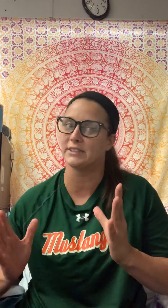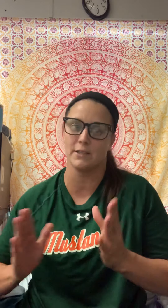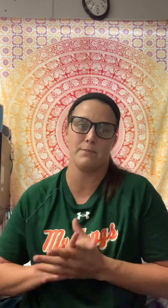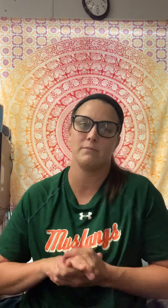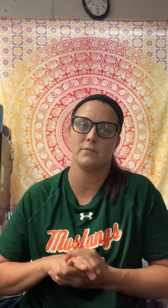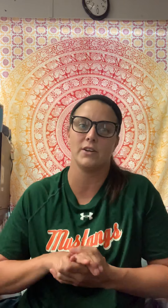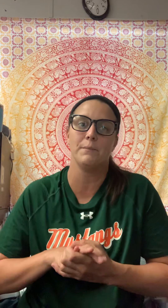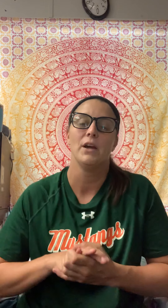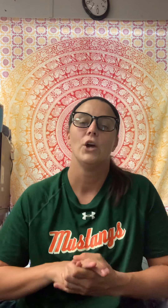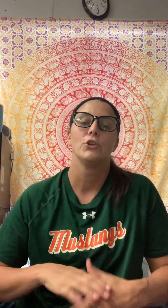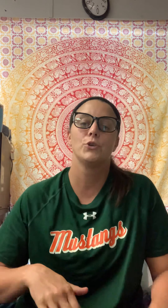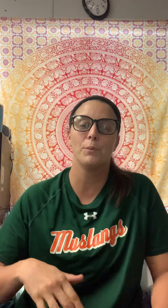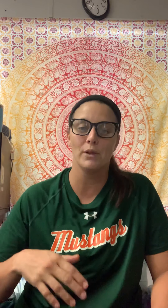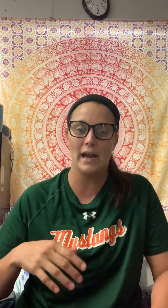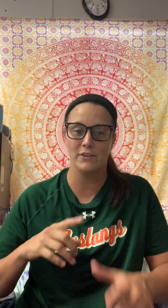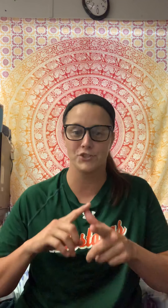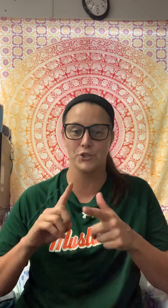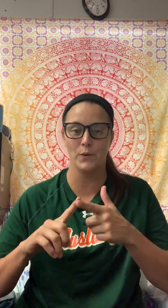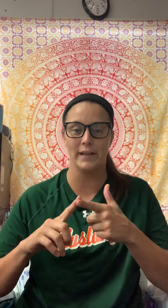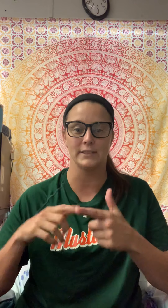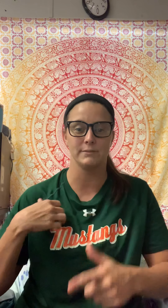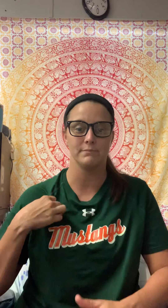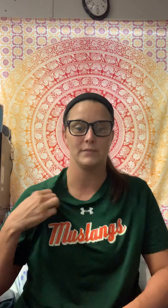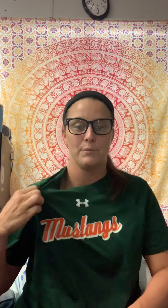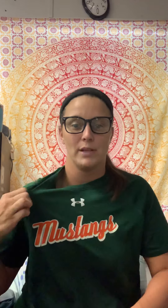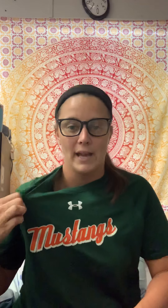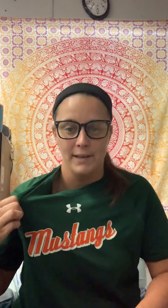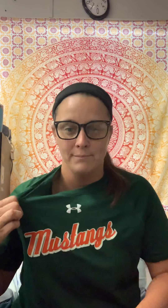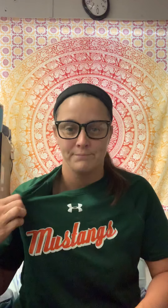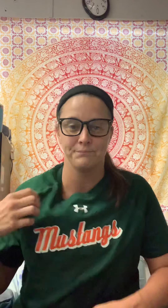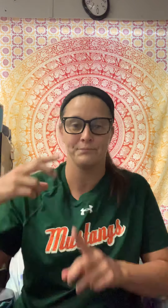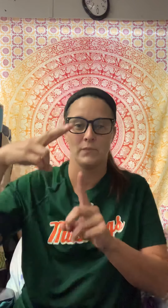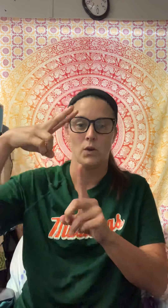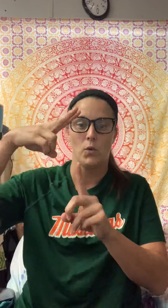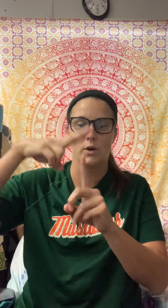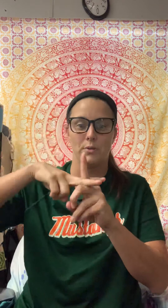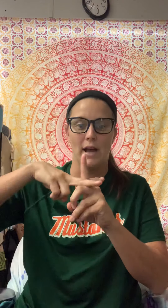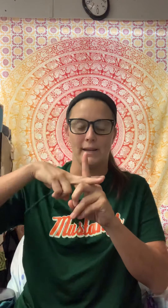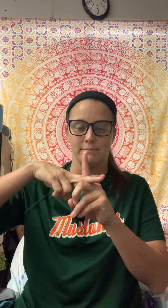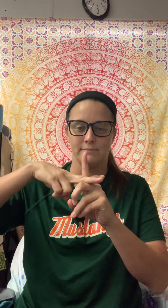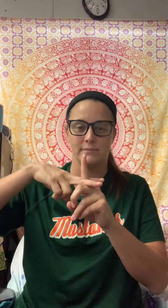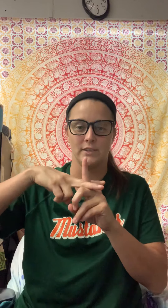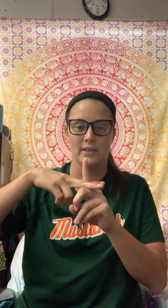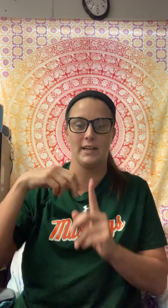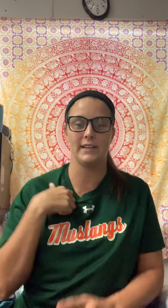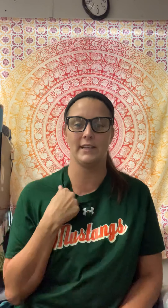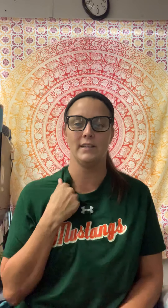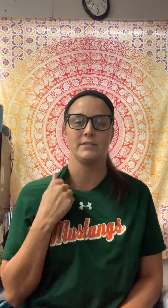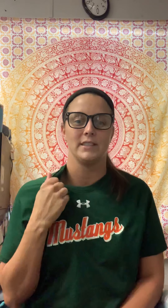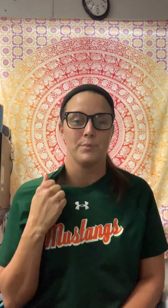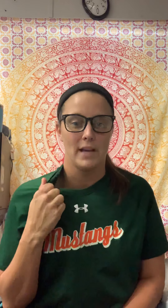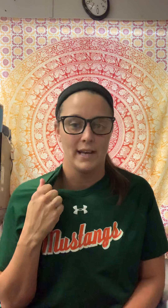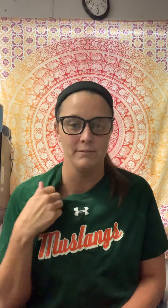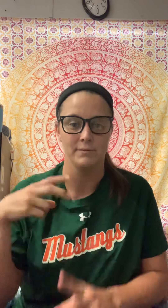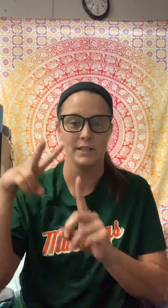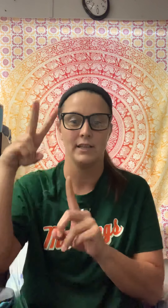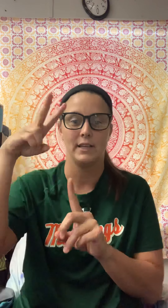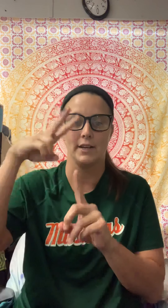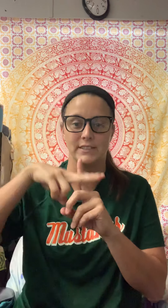easier, right? To apply, there's 2 ways. Apply or apply. All right, again, I've seen apply, I've seen